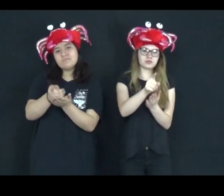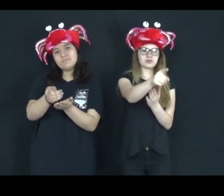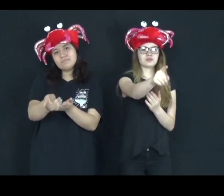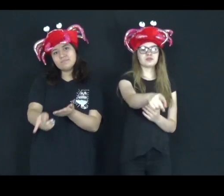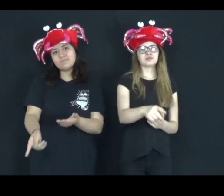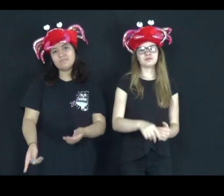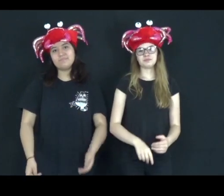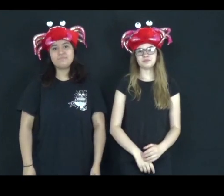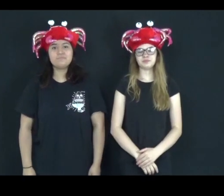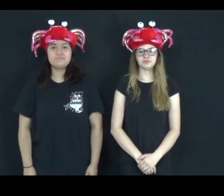something about her.